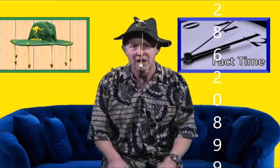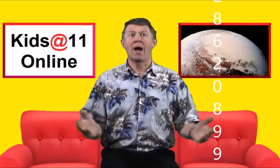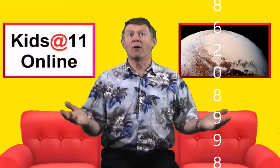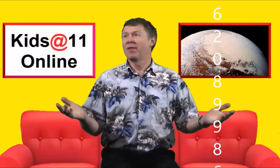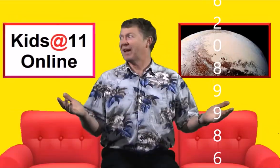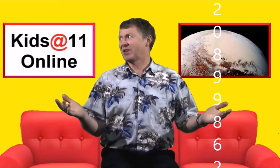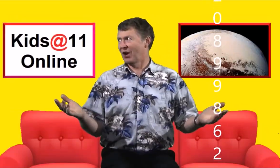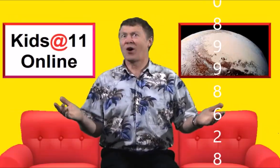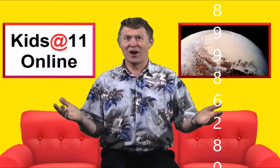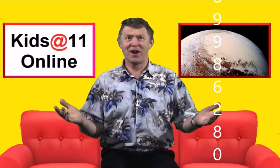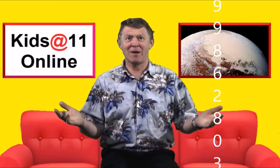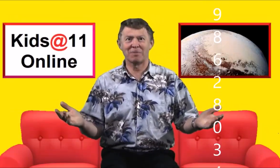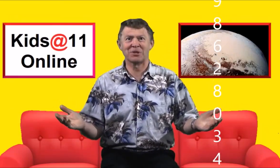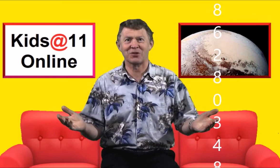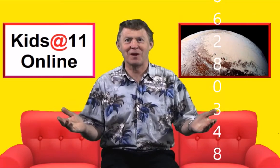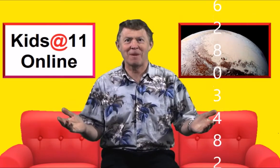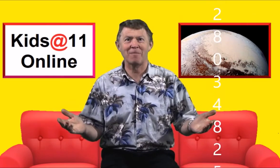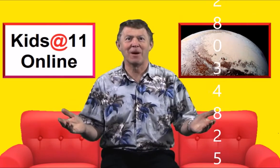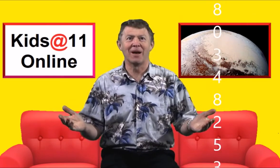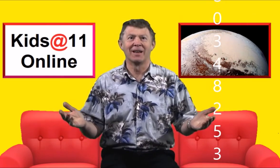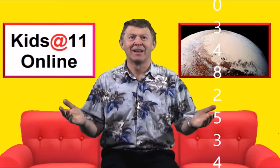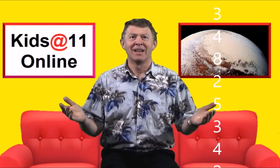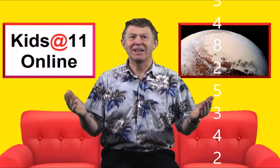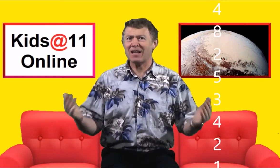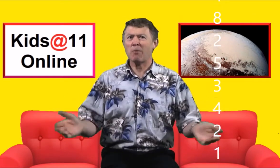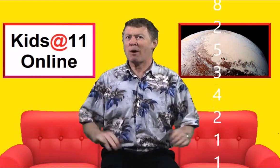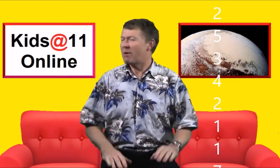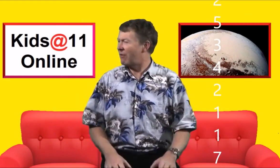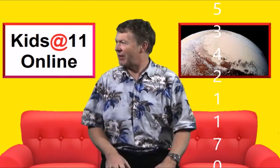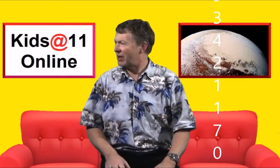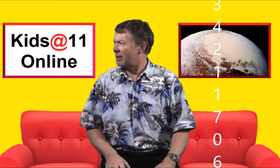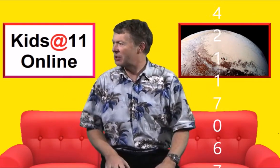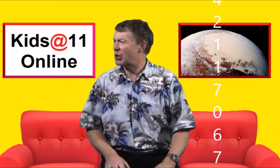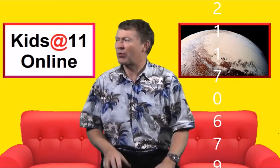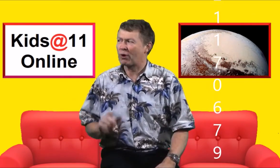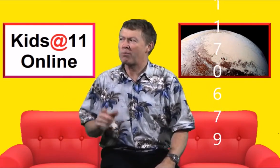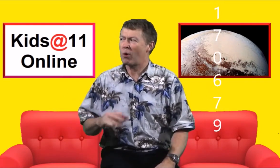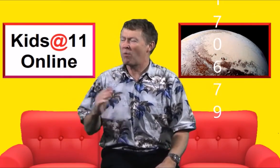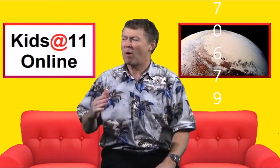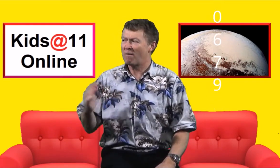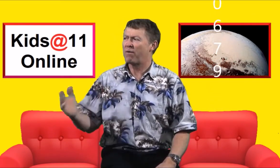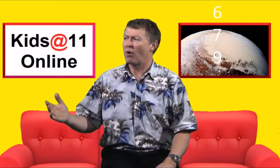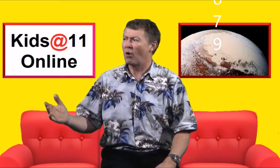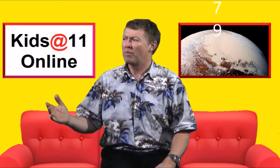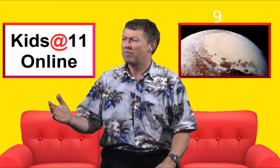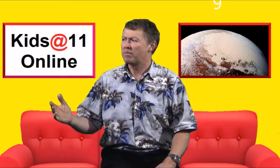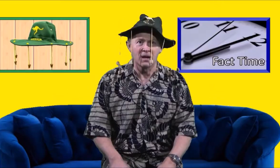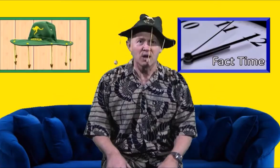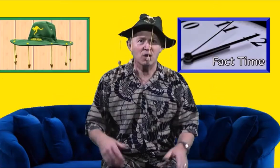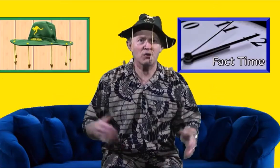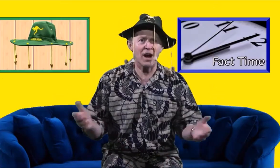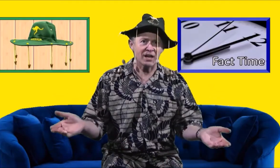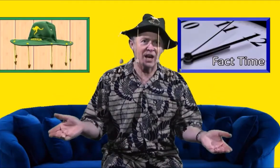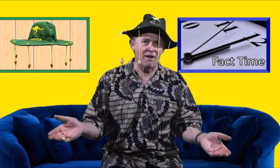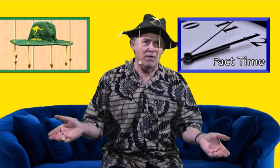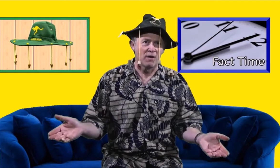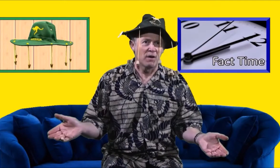3.14159265358976234336432738324197162. That's a lot of numbers to remember. Is that why we round the number to 3.14? Correct, Kev. For